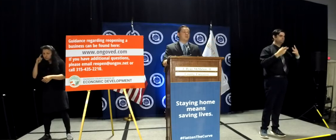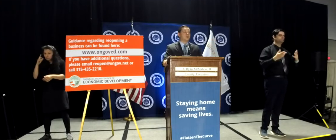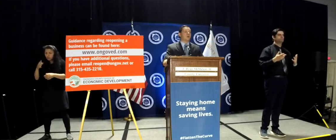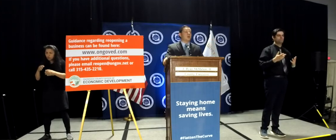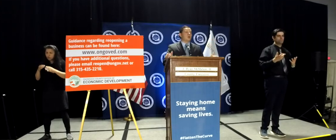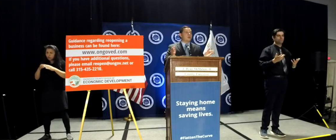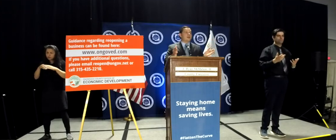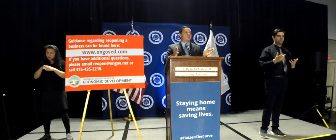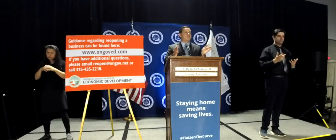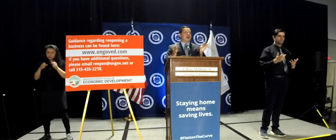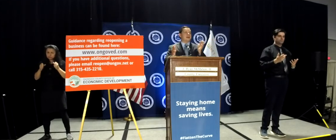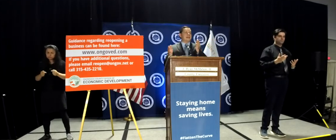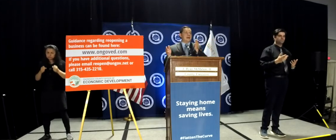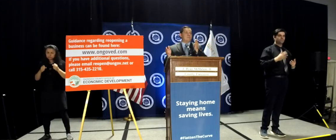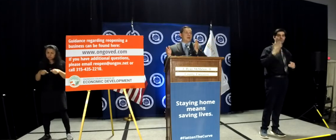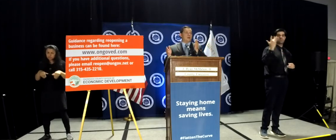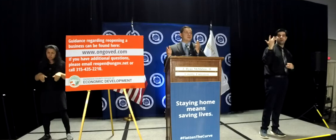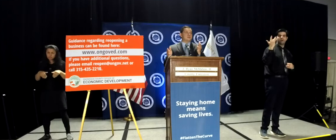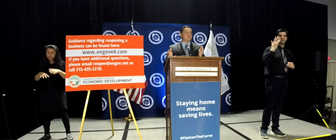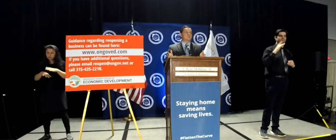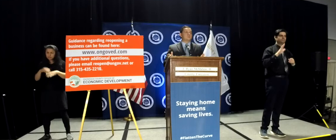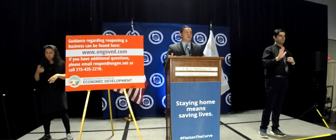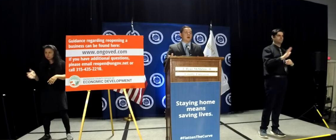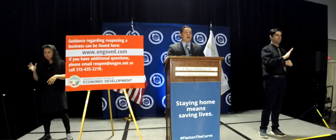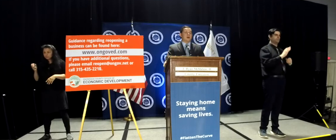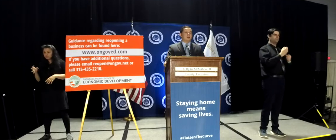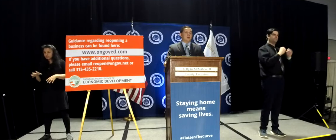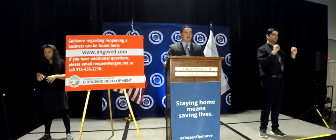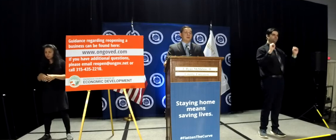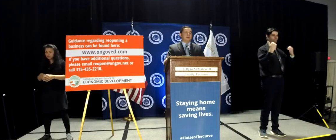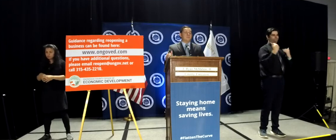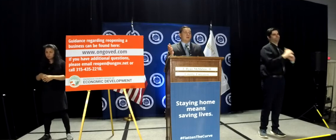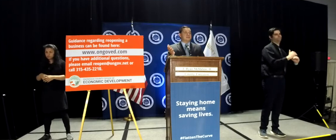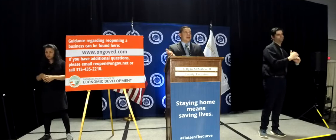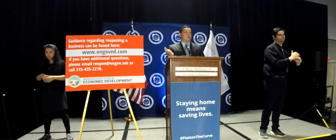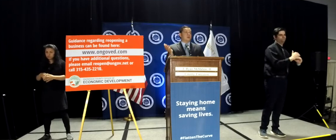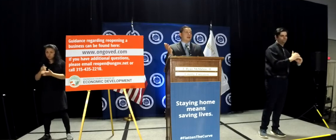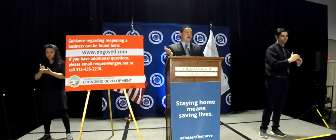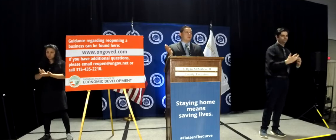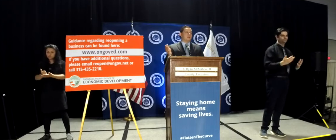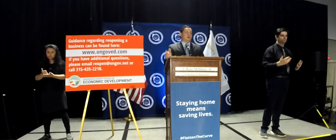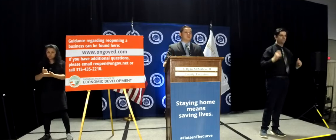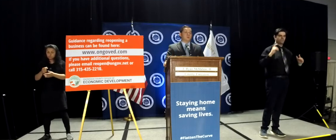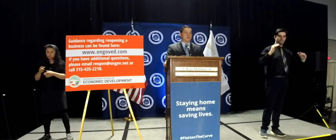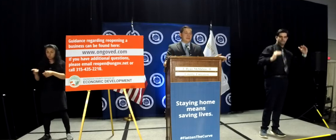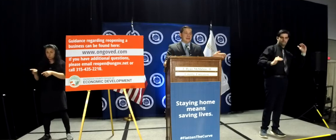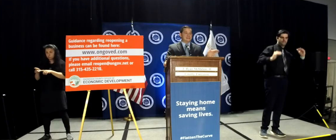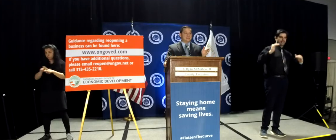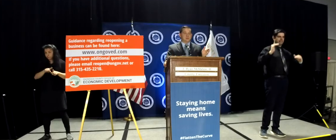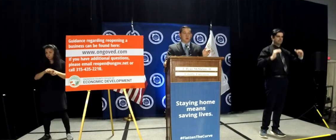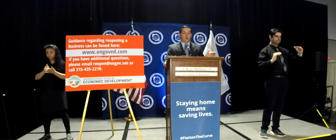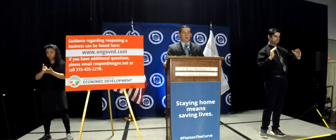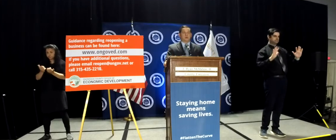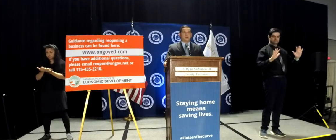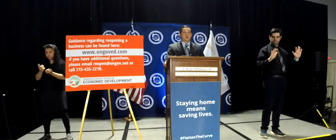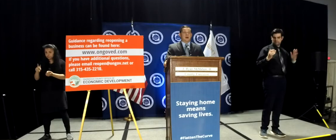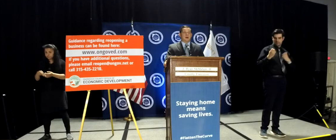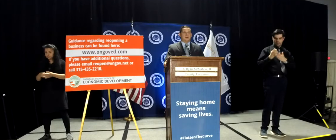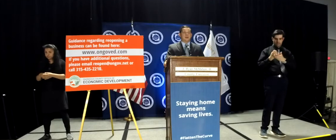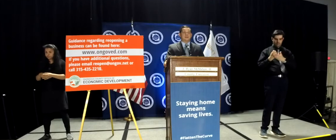as well. So we have to find that balance and balance that out with our economic balance. So when the data says